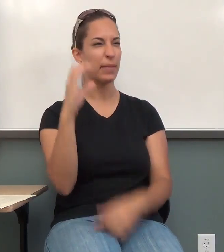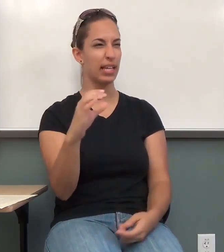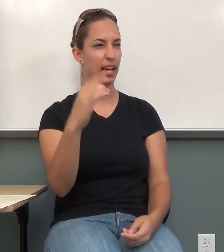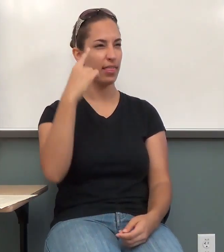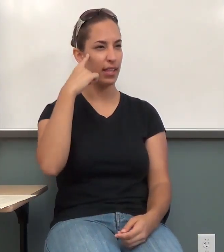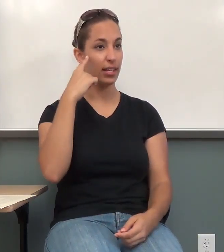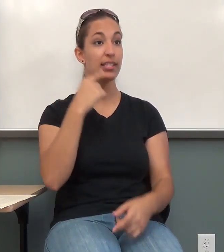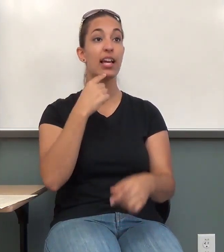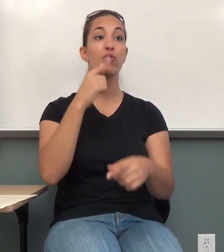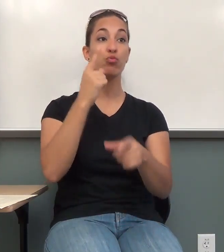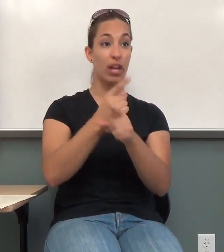The,